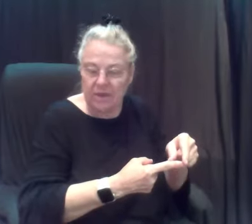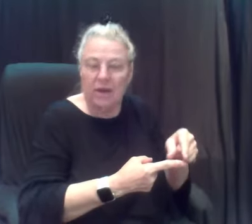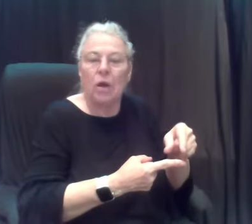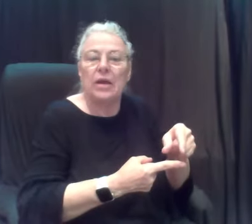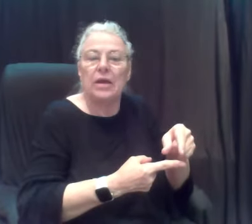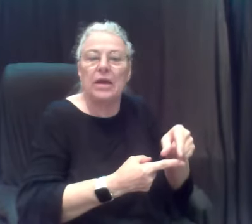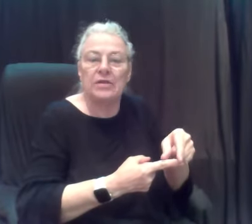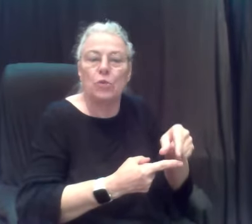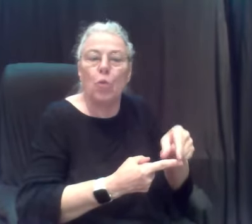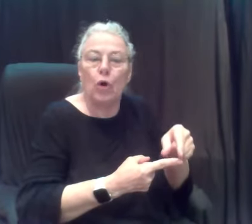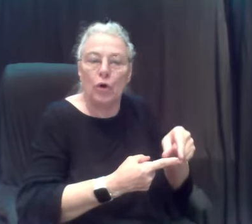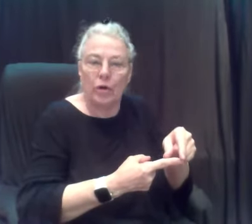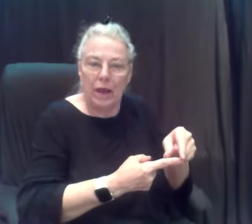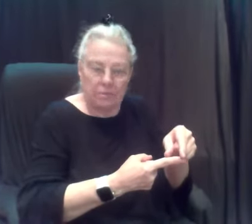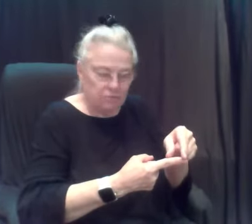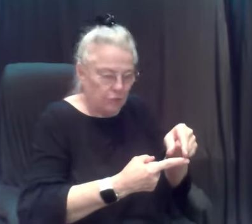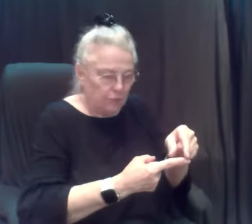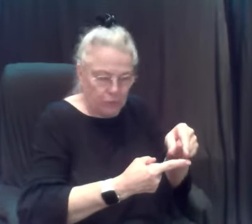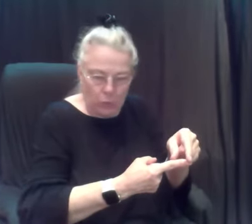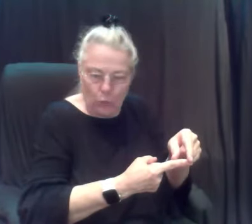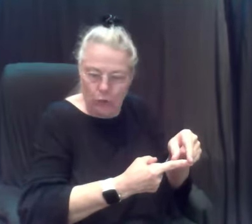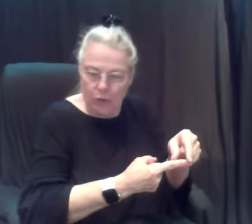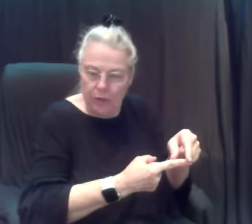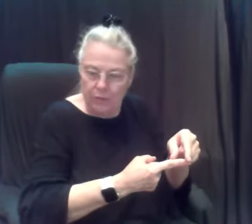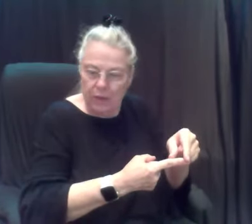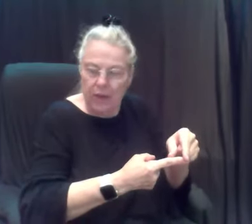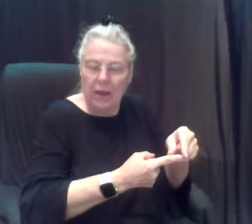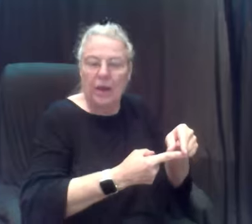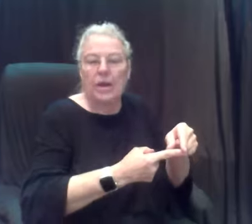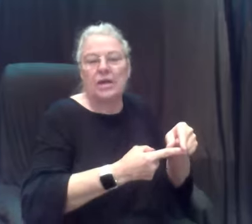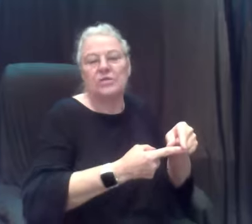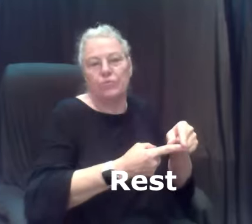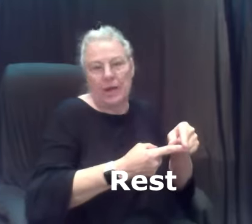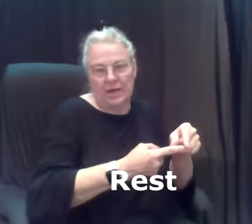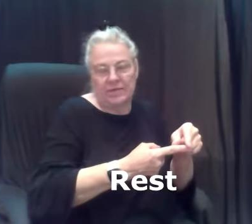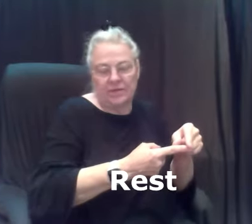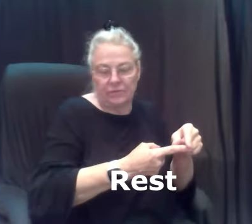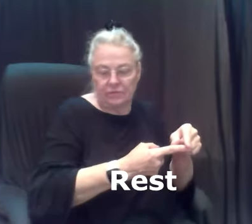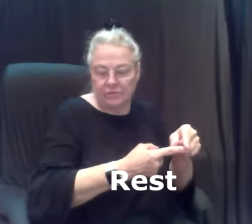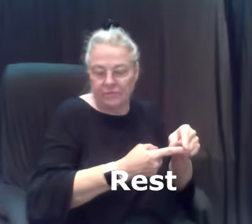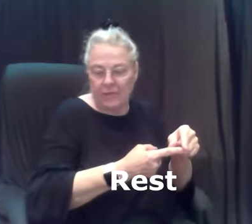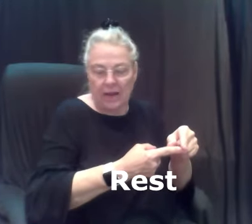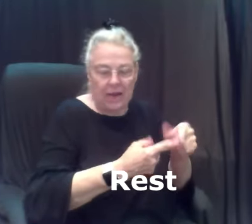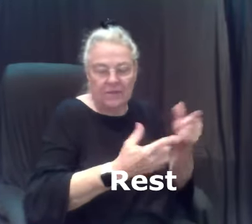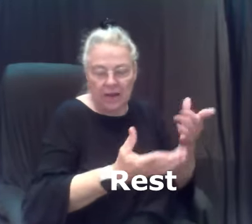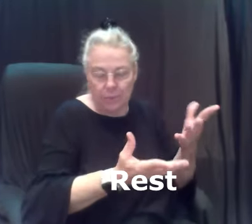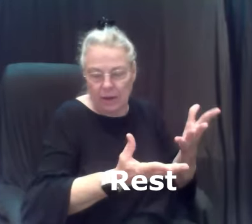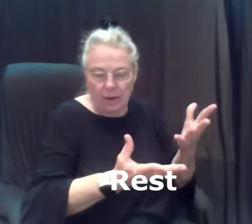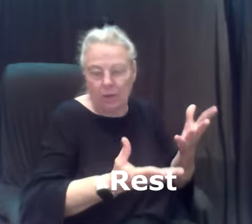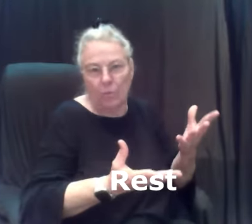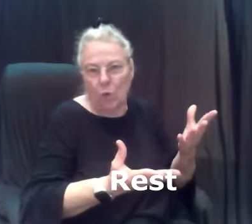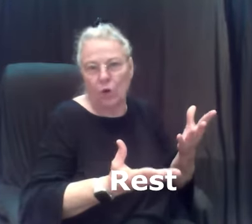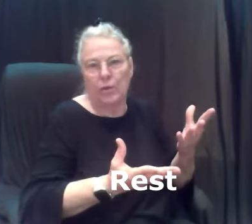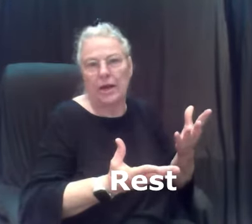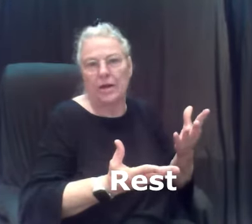His word. And so word is rest. I guess I can be a little morbid here.